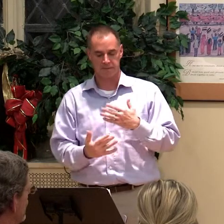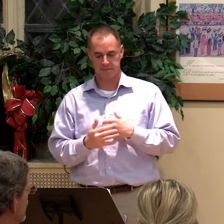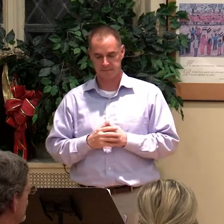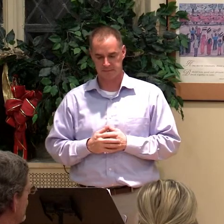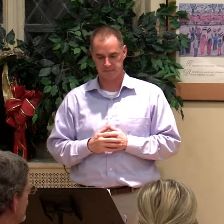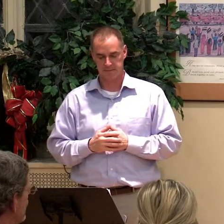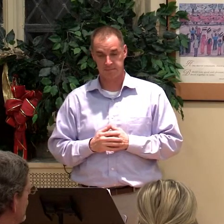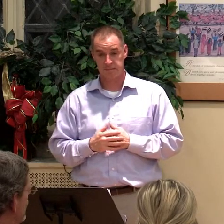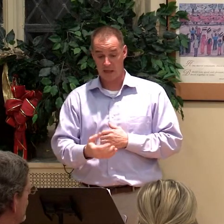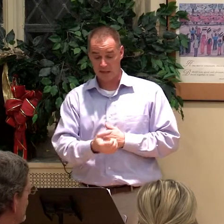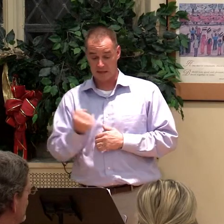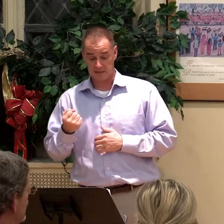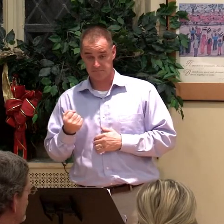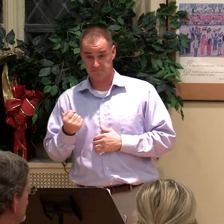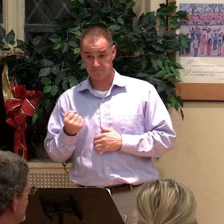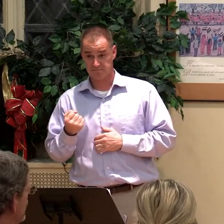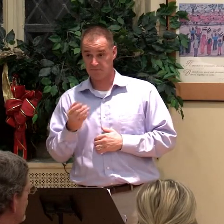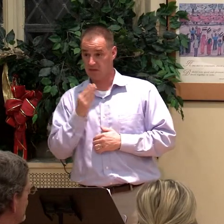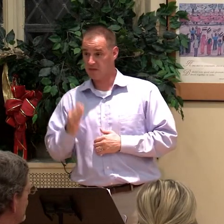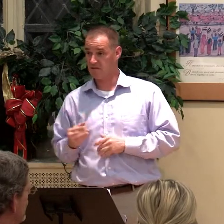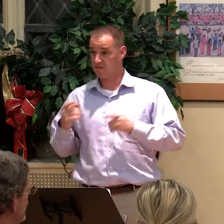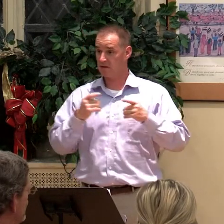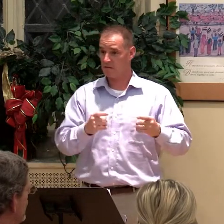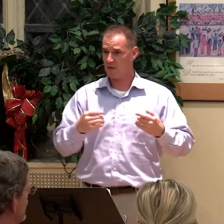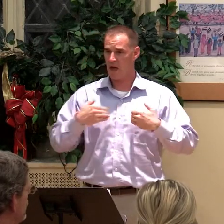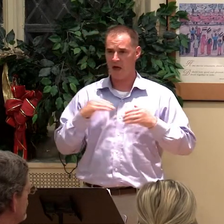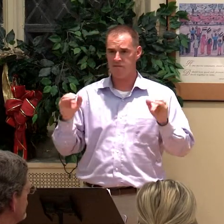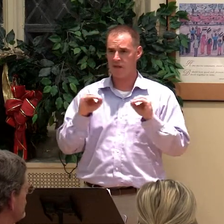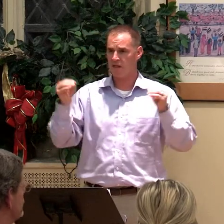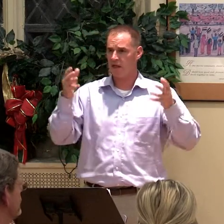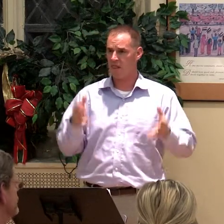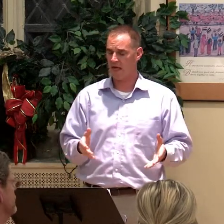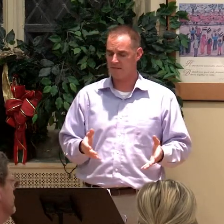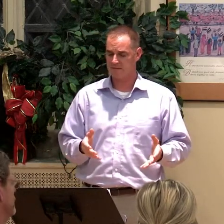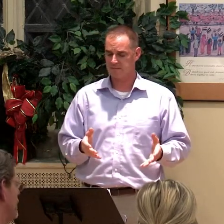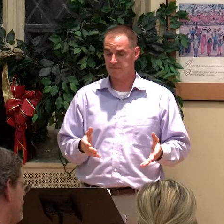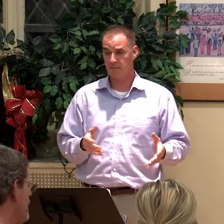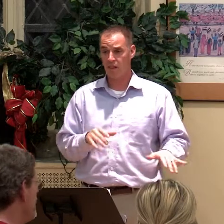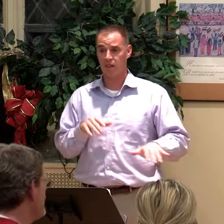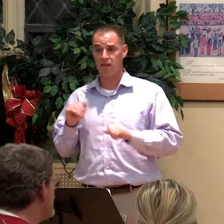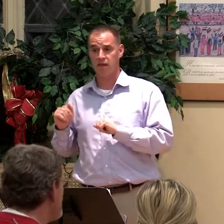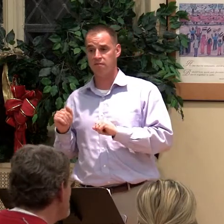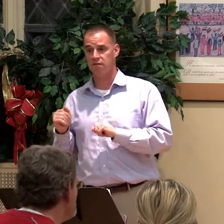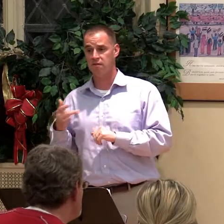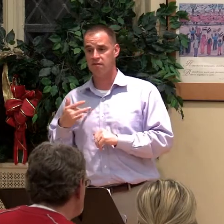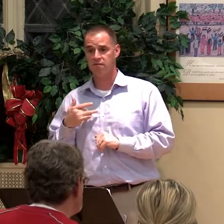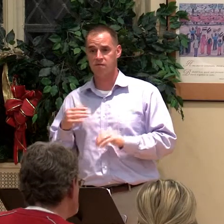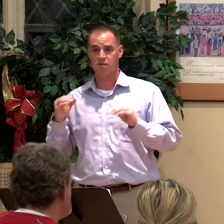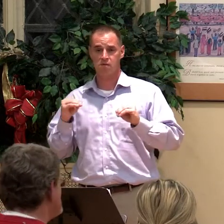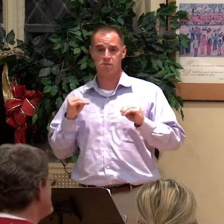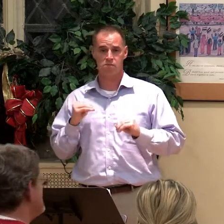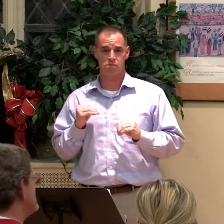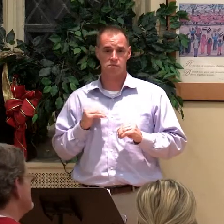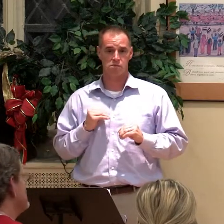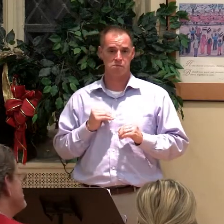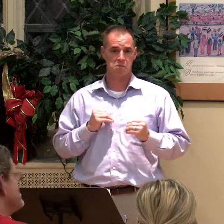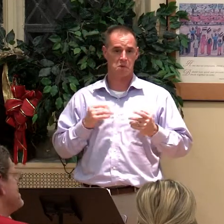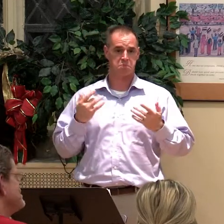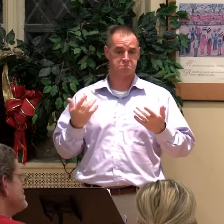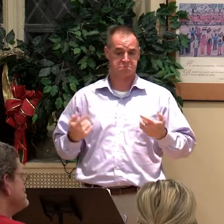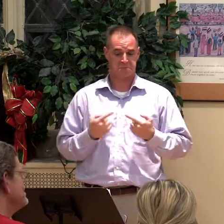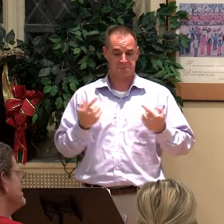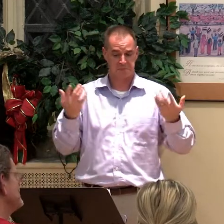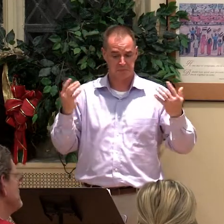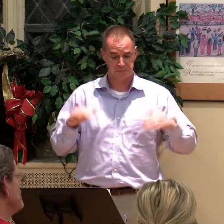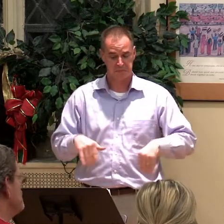give. When they have nothing left, leave and feel no remorse. Their emptiness doesn't